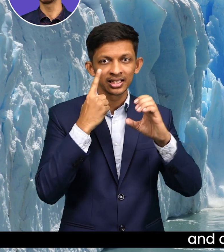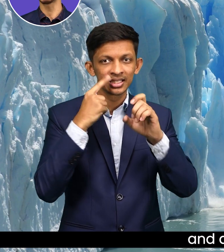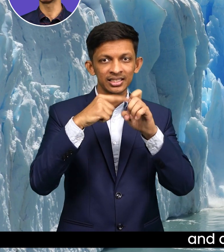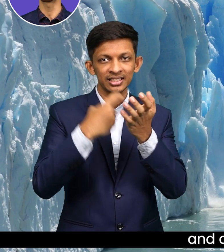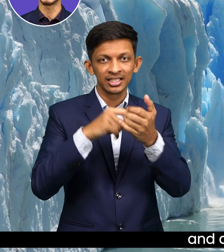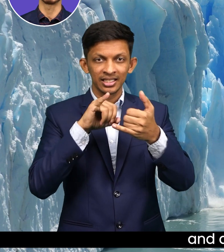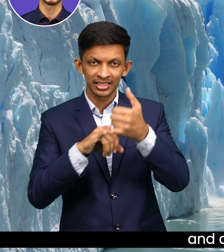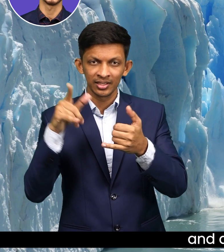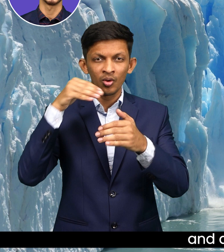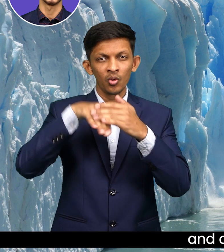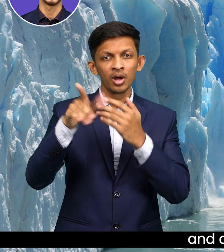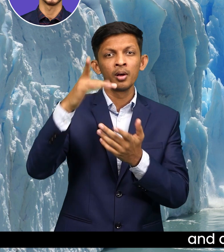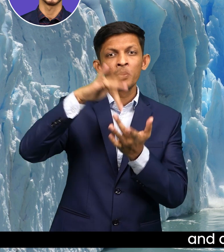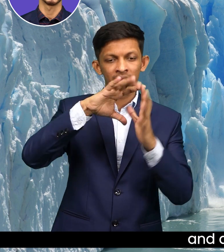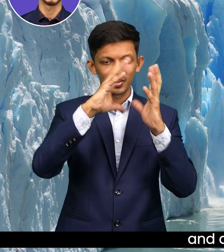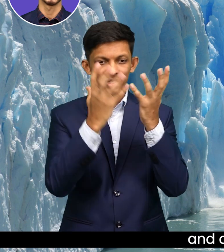the polar ice caps.